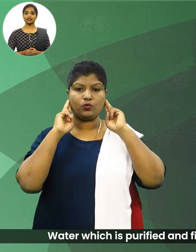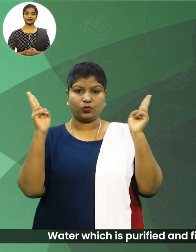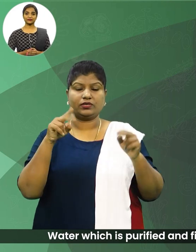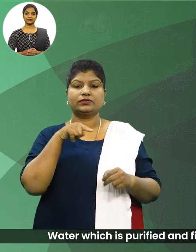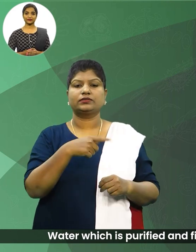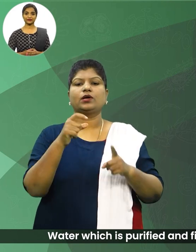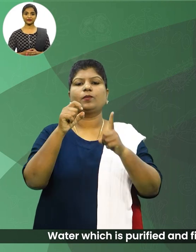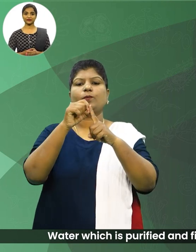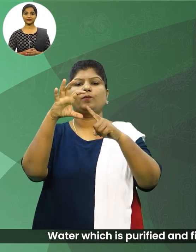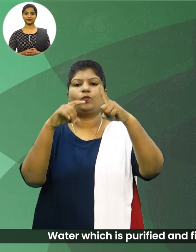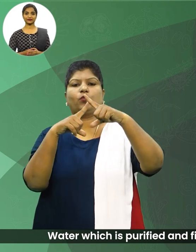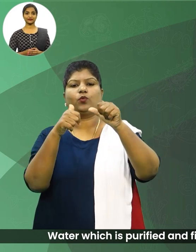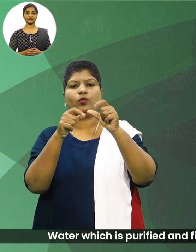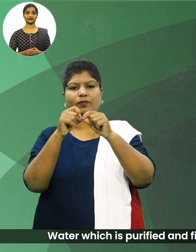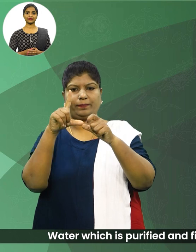water.